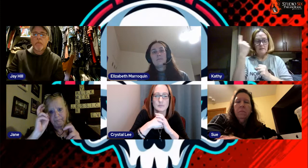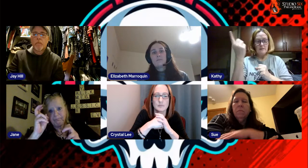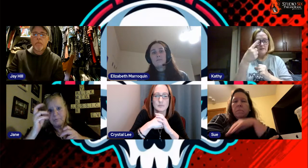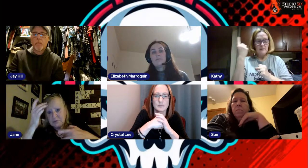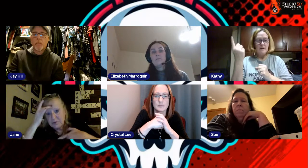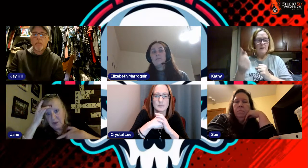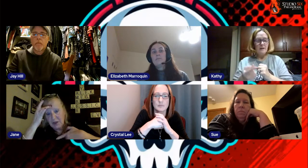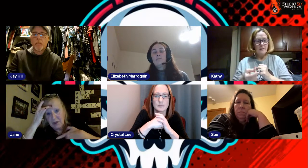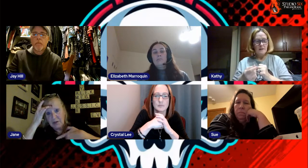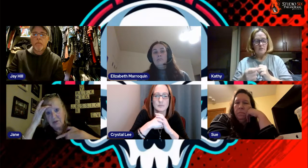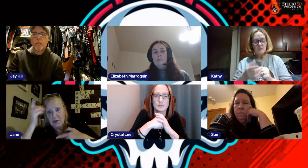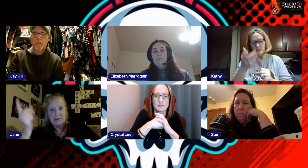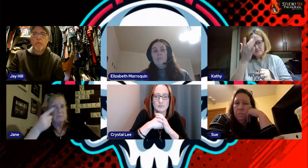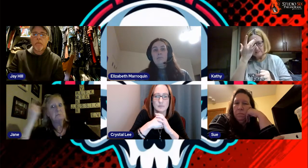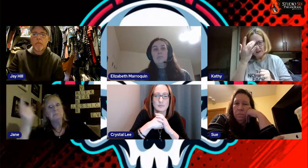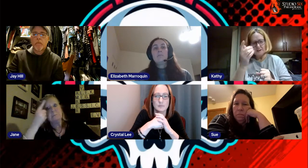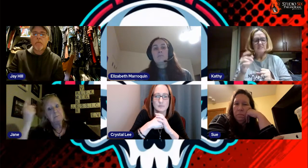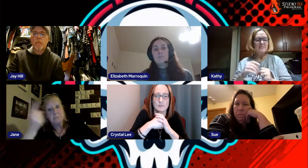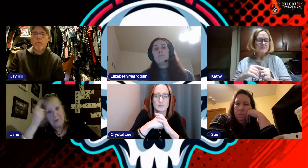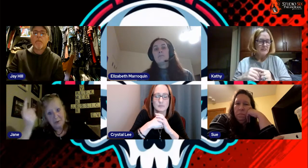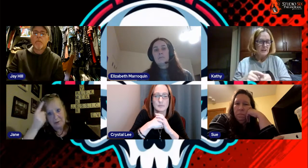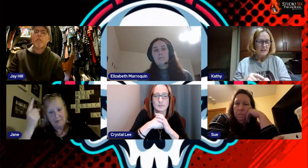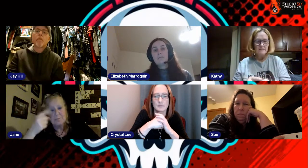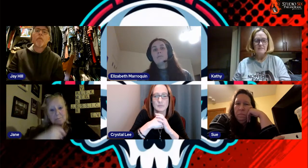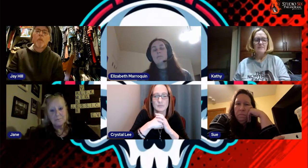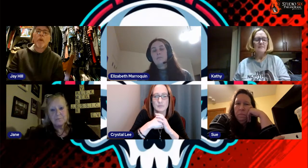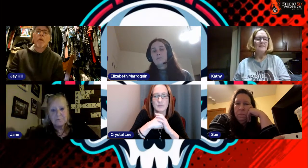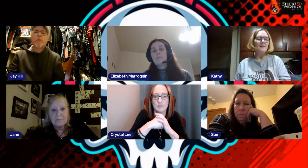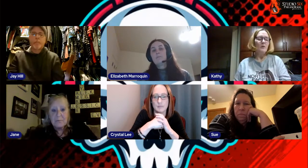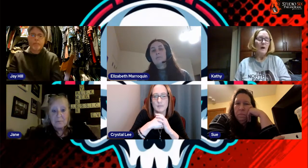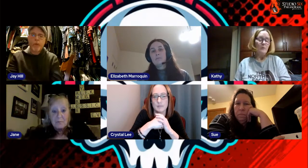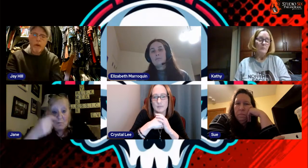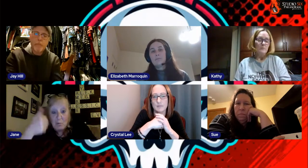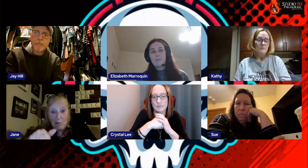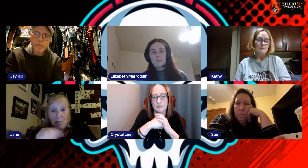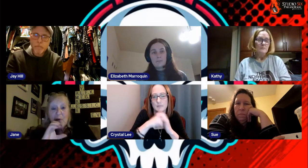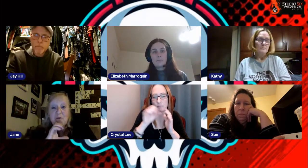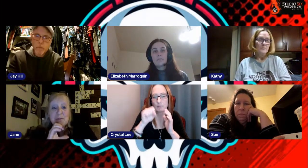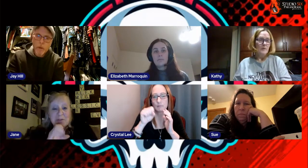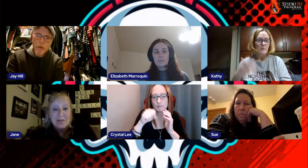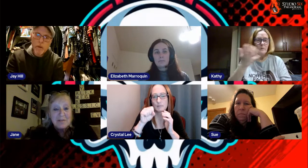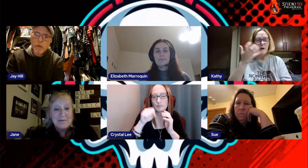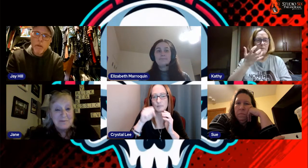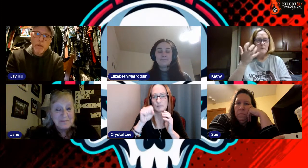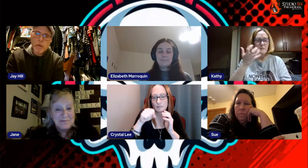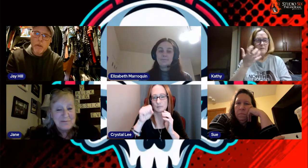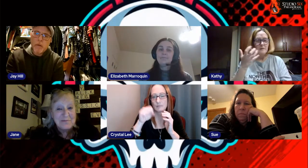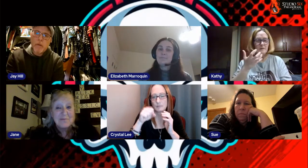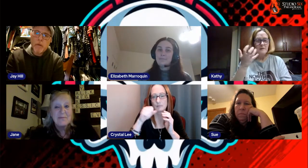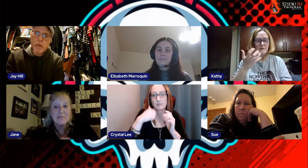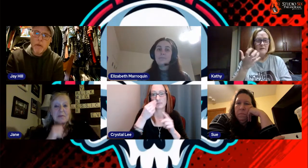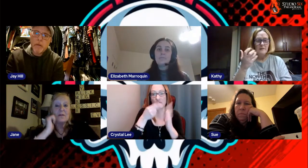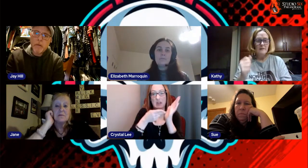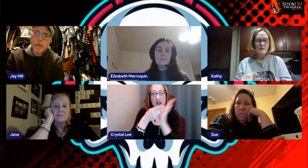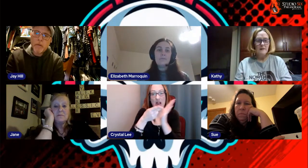really got sick and dizzy and wow. Yeah. Wow.